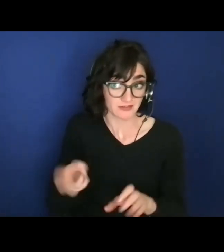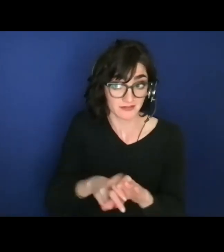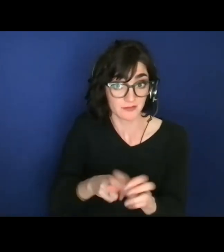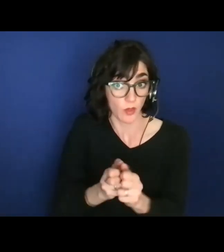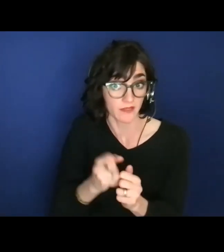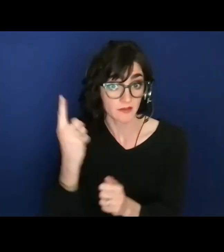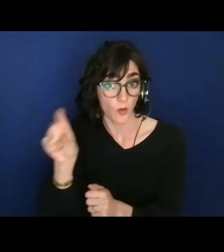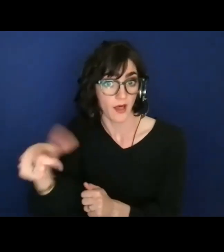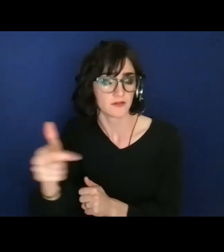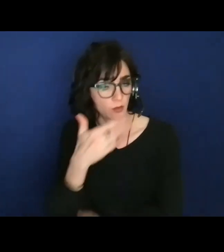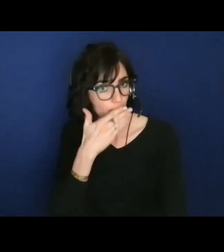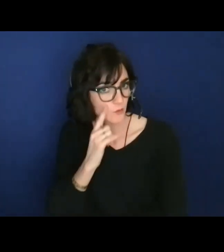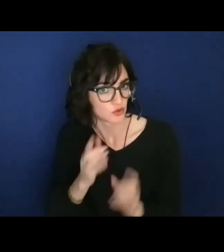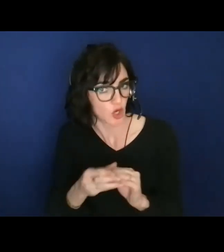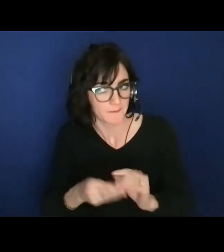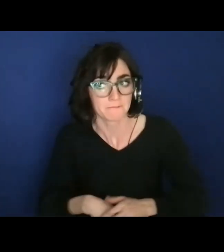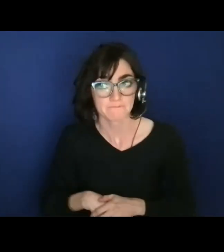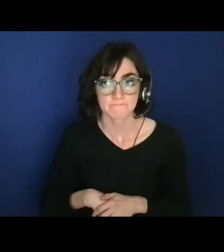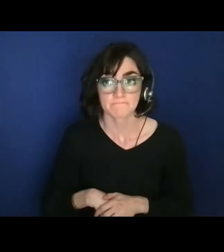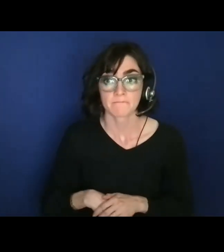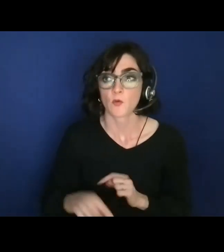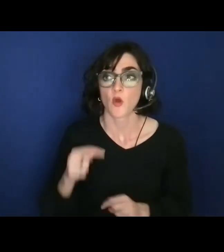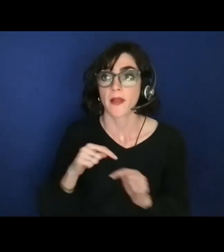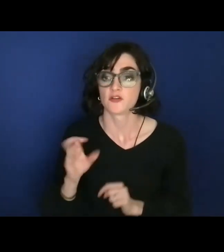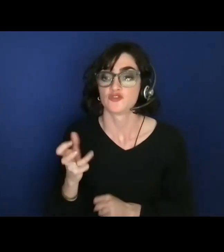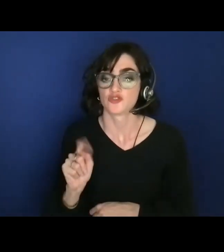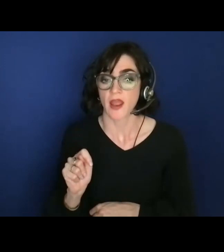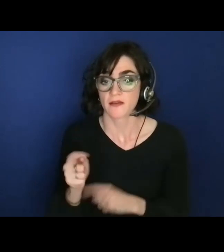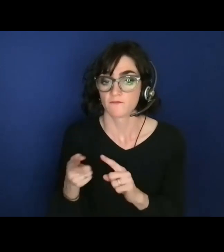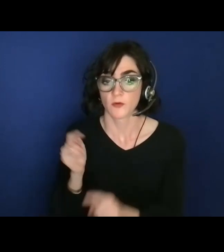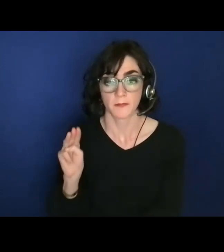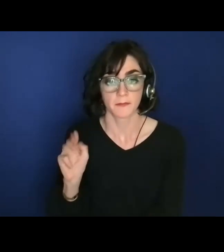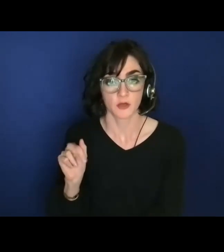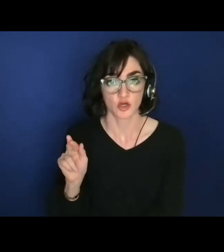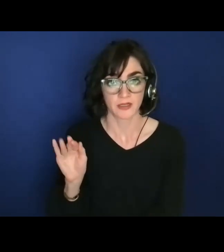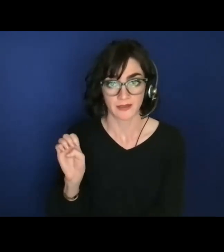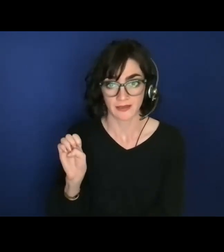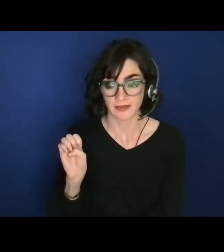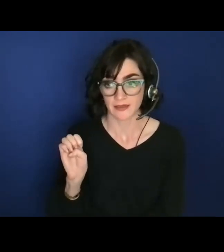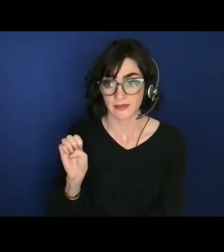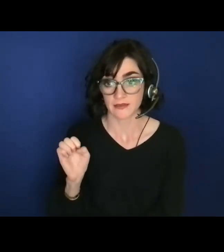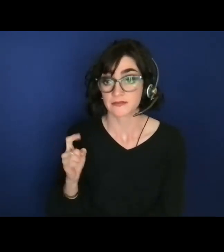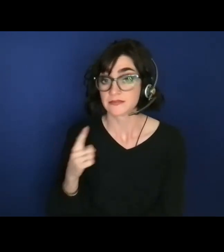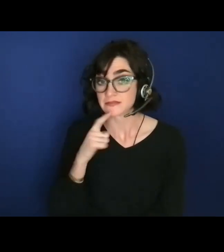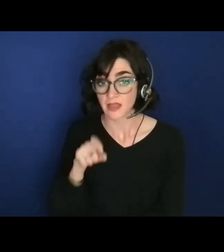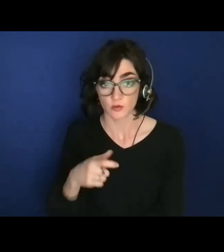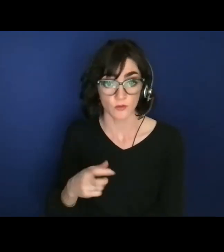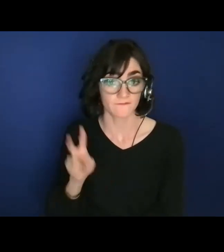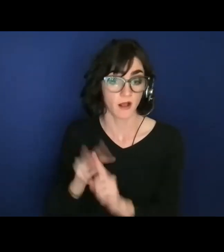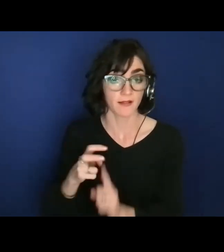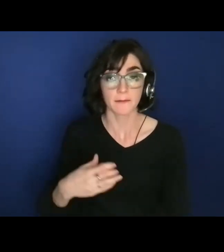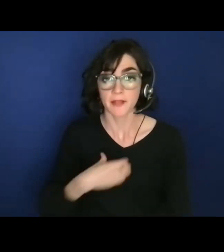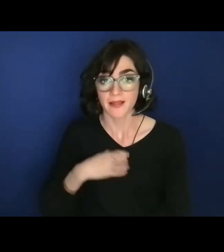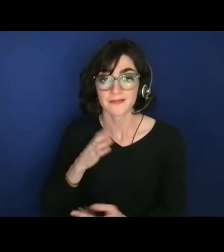that. I'm going to go back to the chat briefly. From Marie, she indicated she had to file a complaint against the